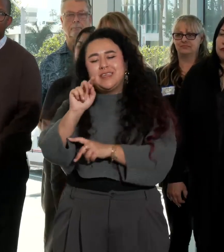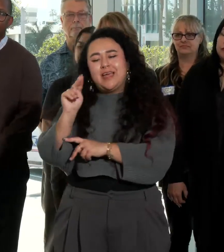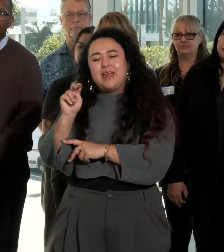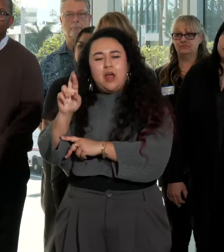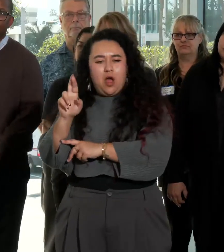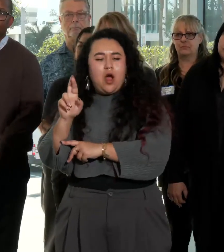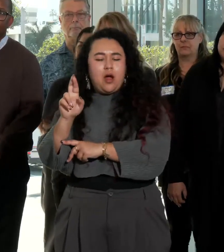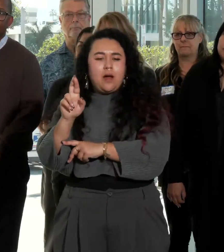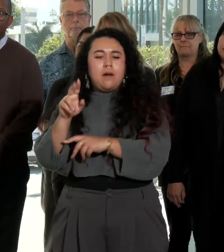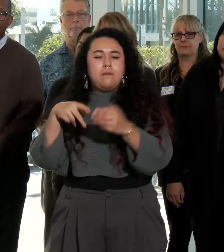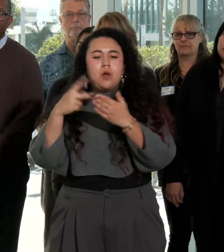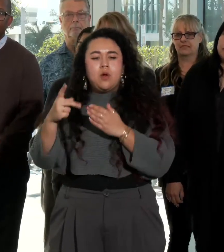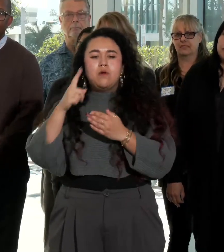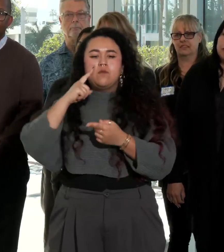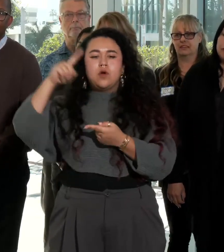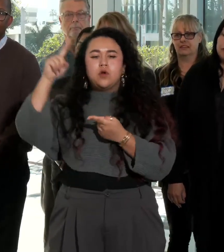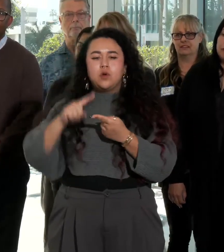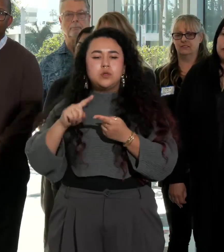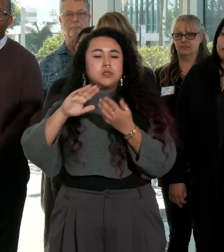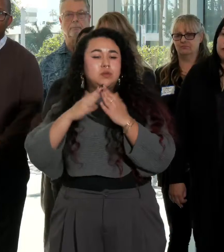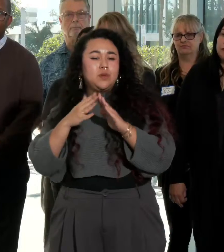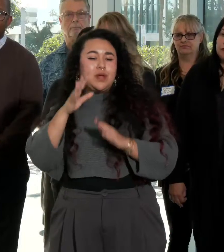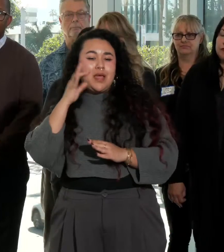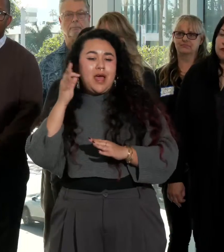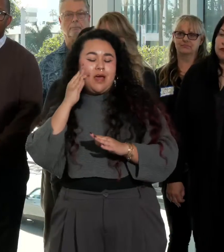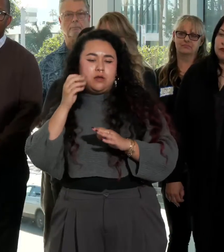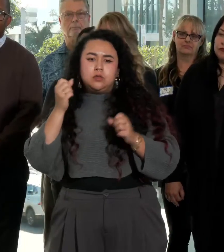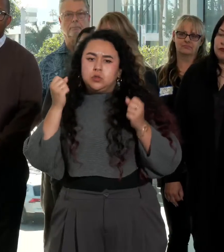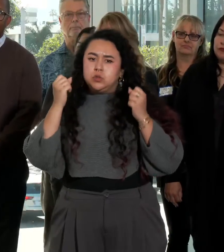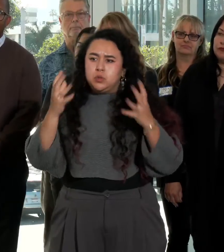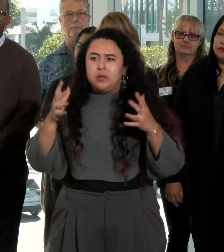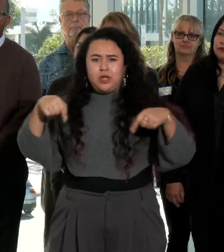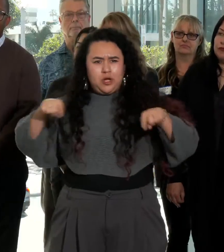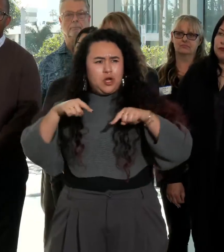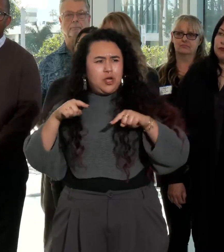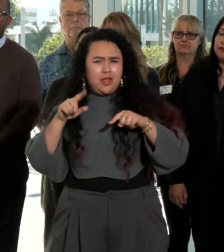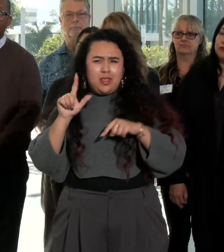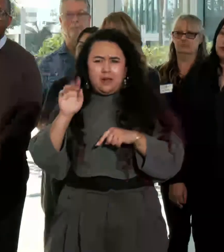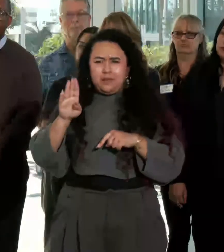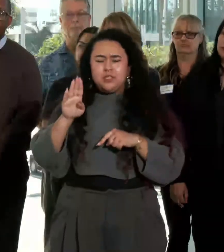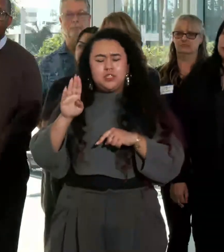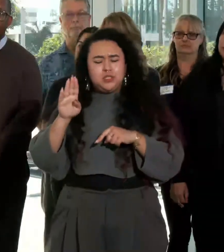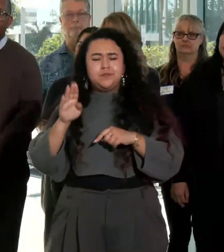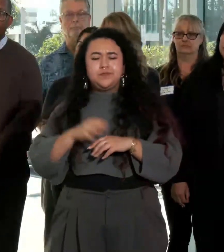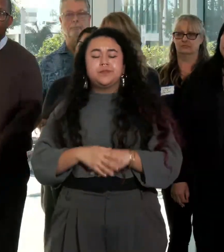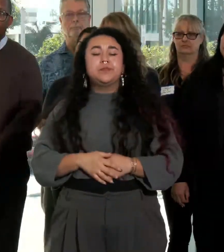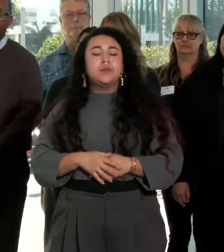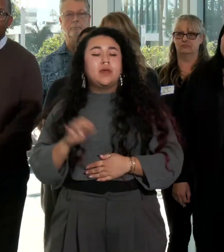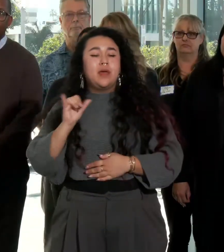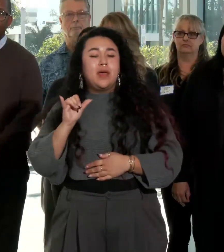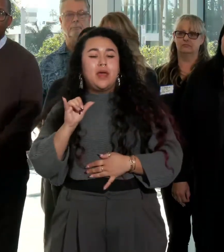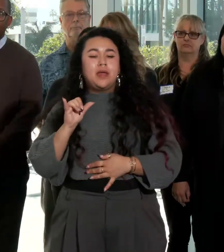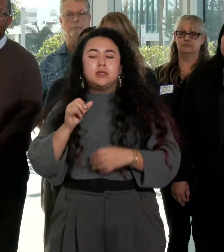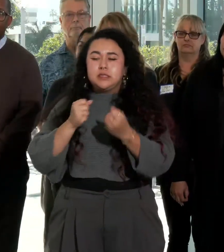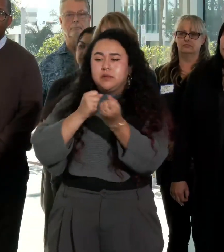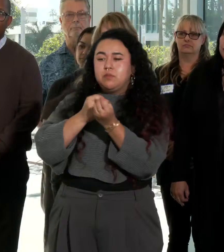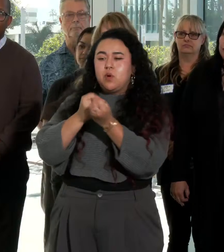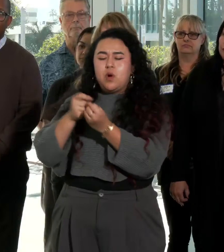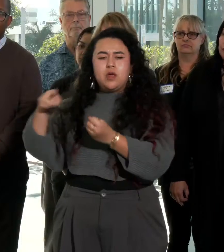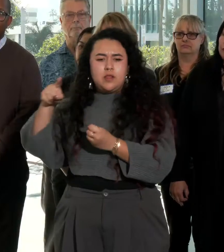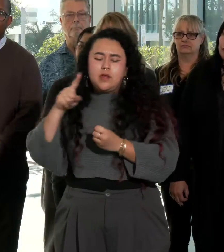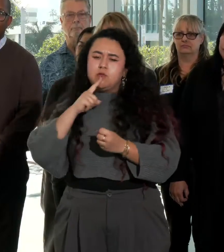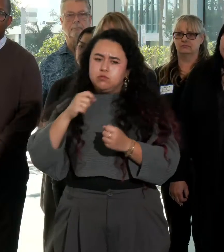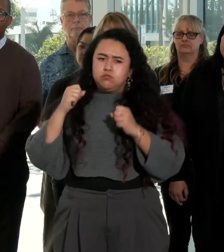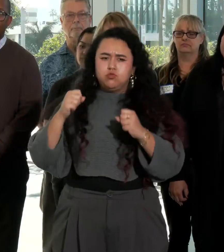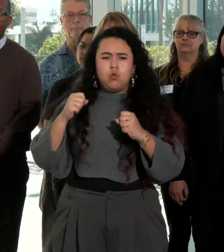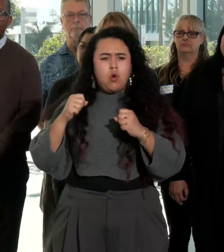cat overpopulation problem we have here in Long Beach, and to better support our steadfast, independent community members who